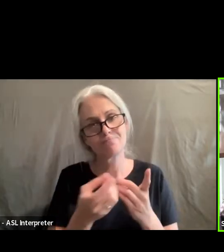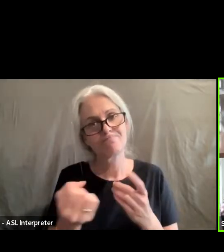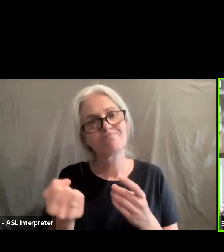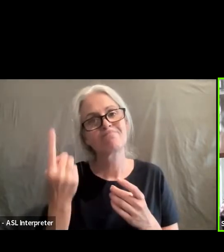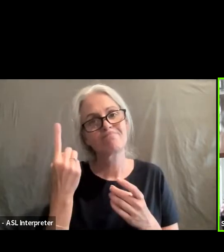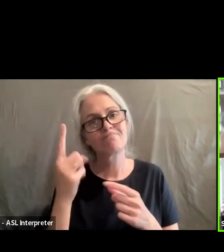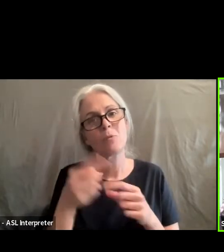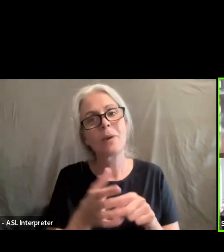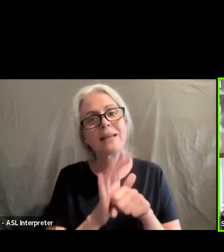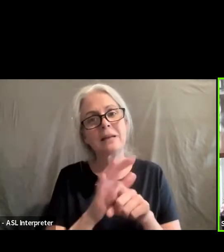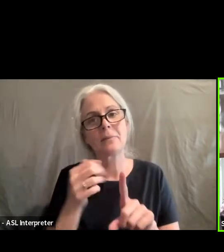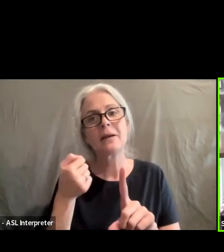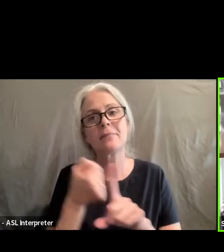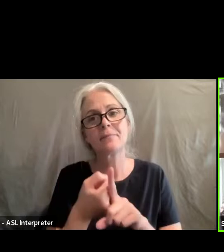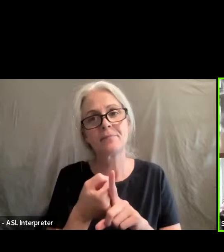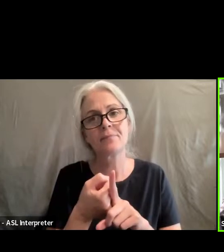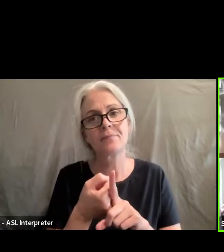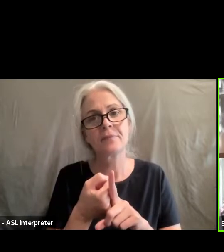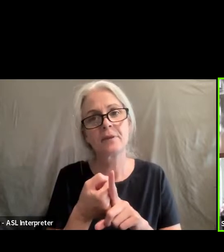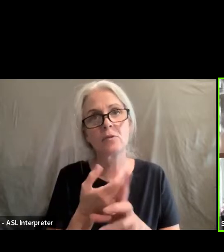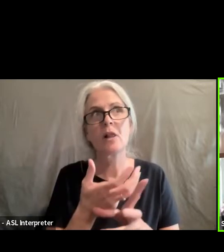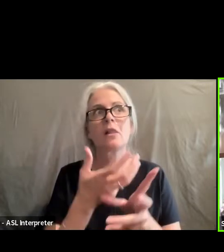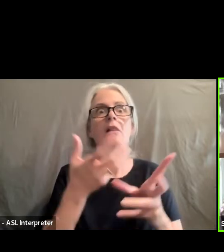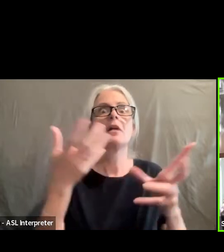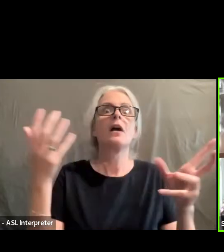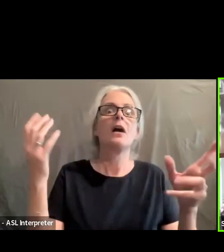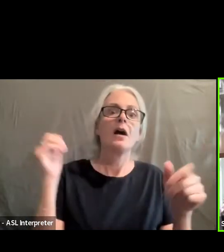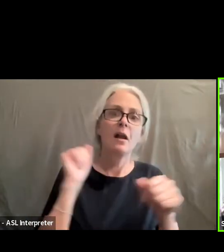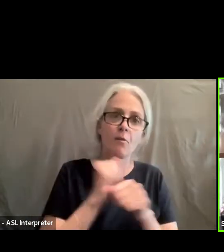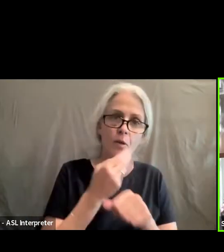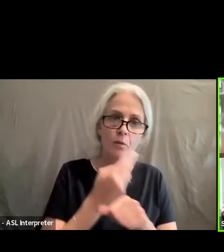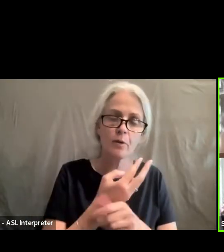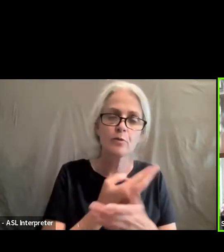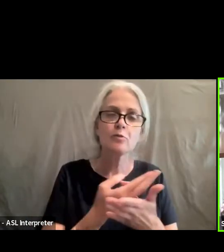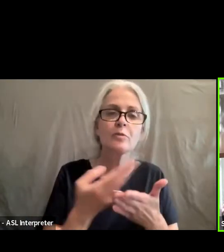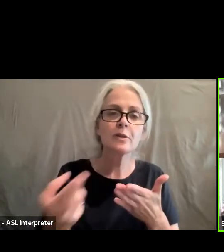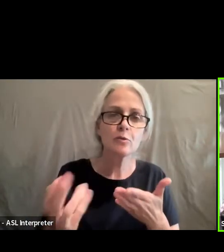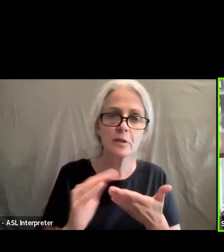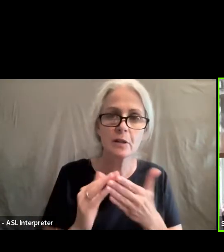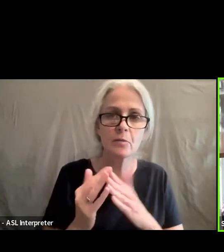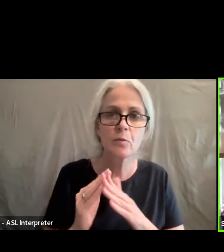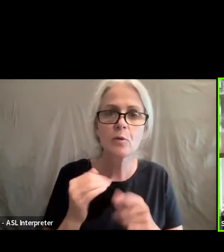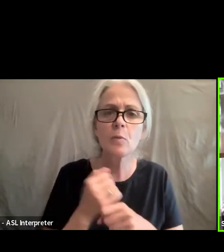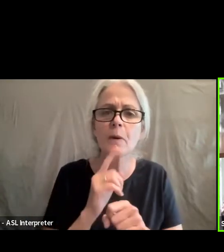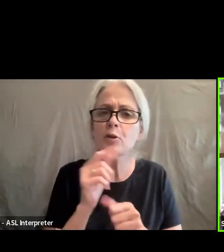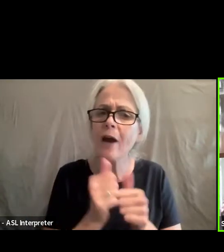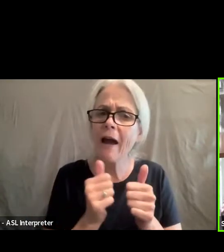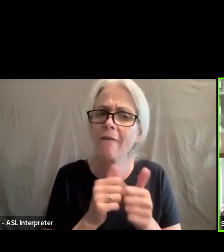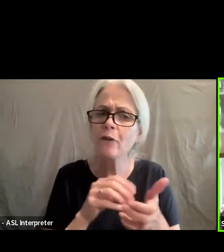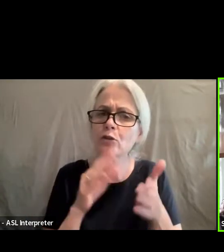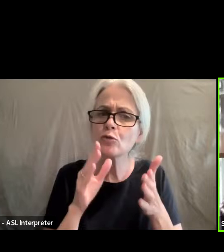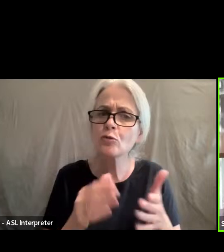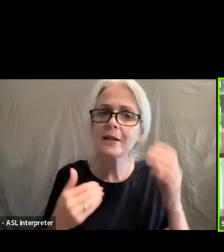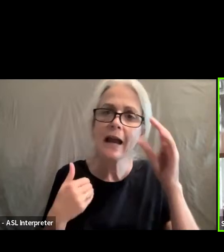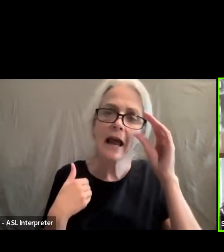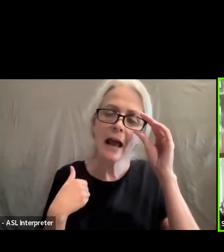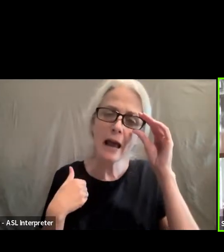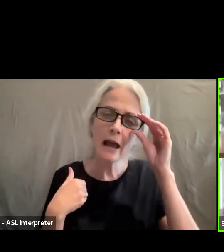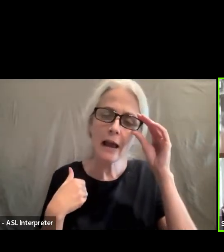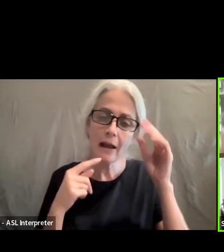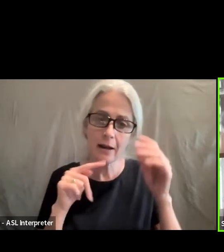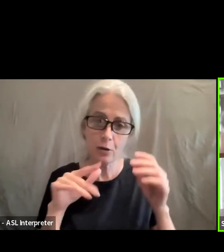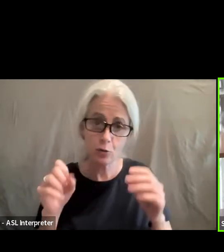pandemic came, it was a heavy lift, and we used a lot of resources in the communities to make sure that every student had the